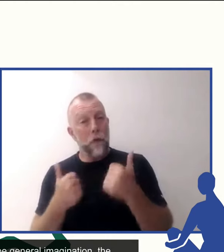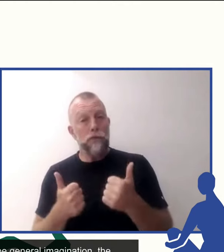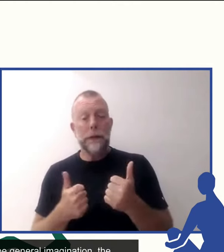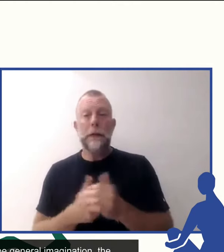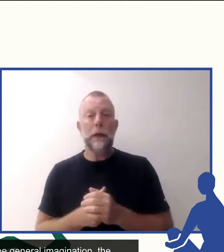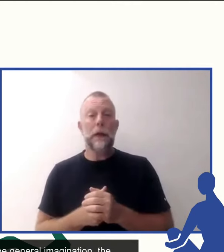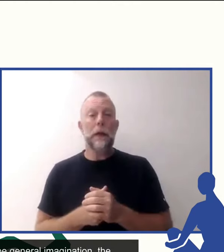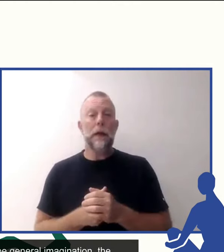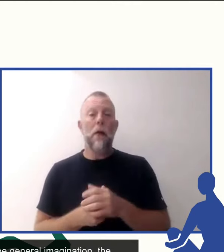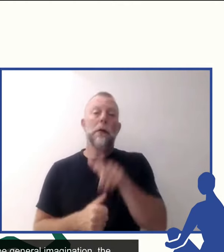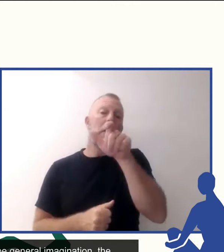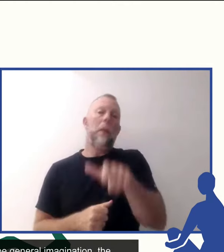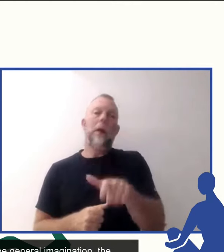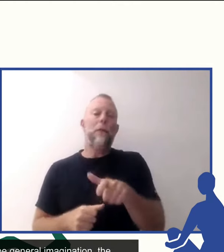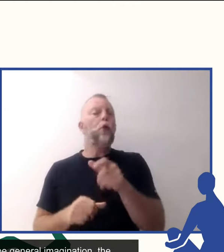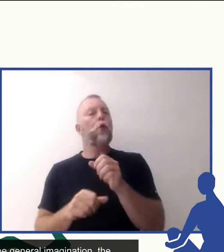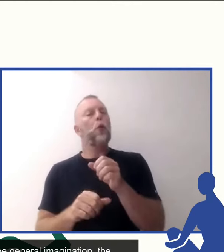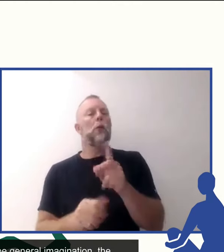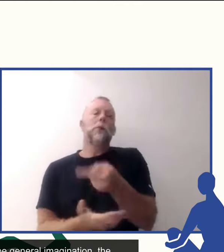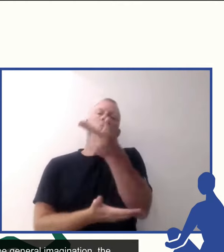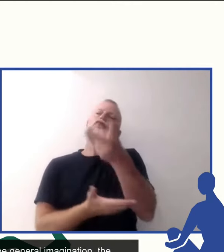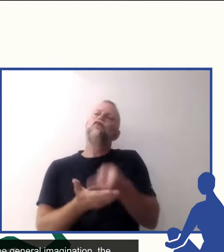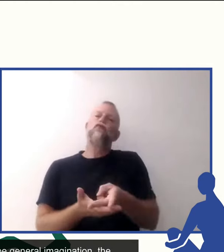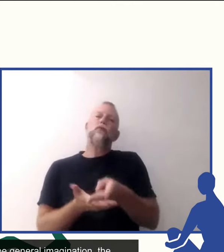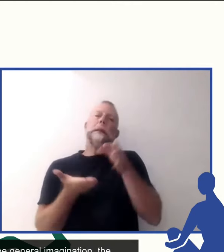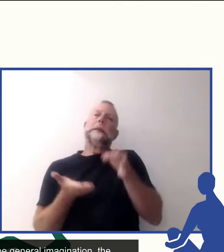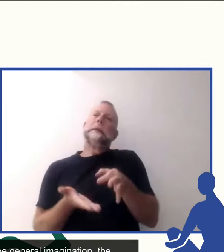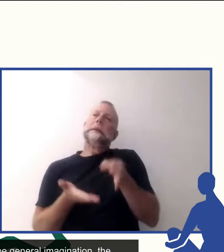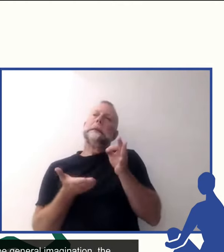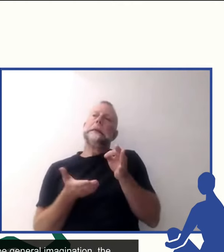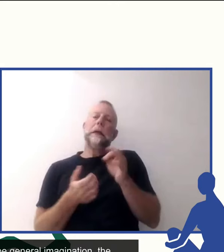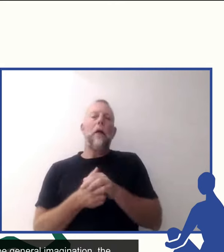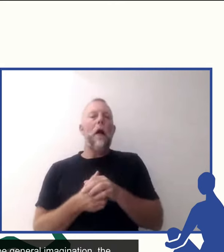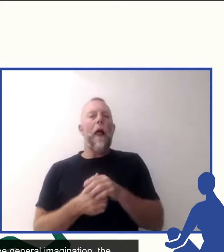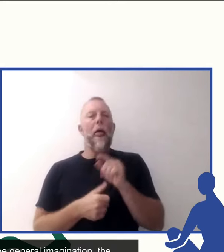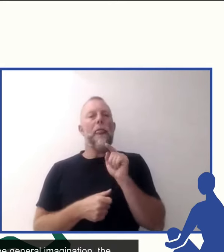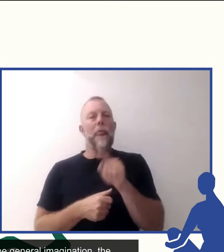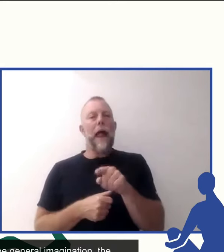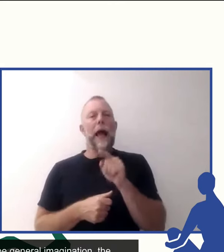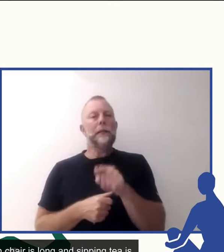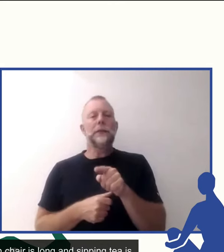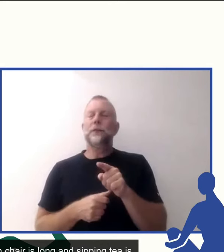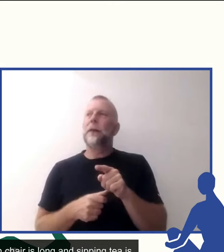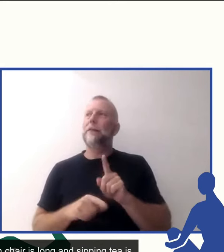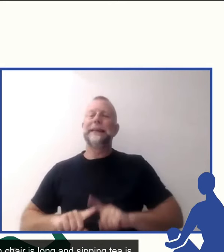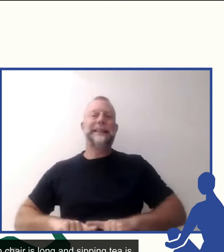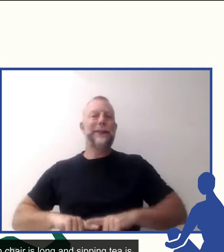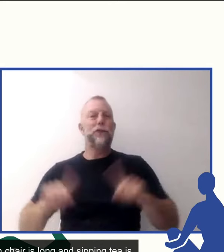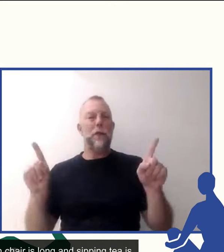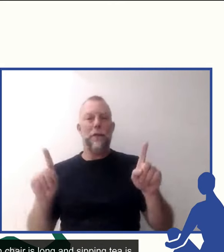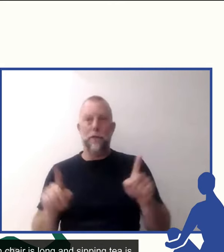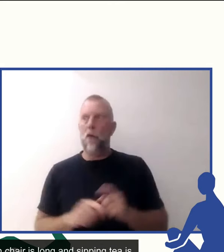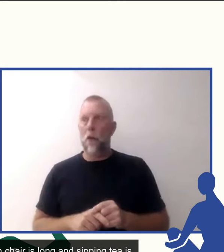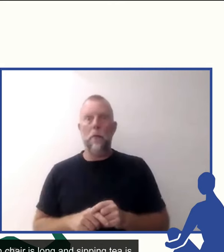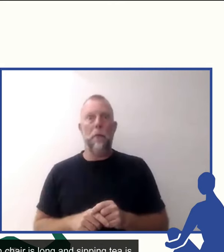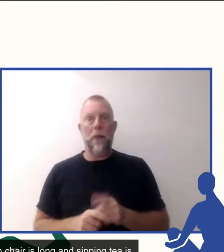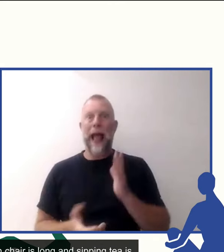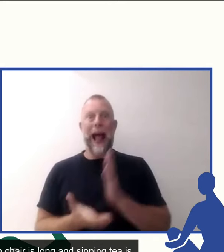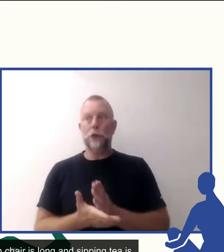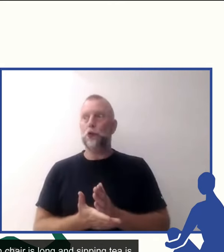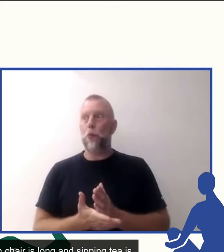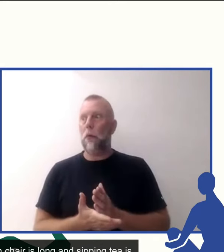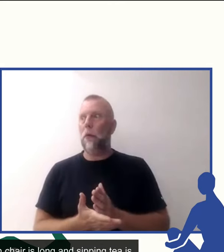on a chaise longue and, you know, sipping tea, is very much removed from the kinds of very active types